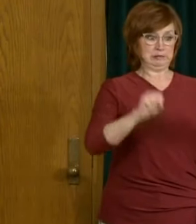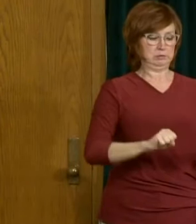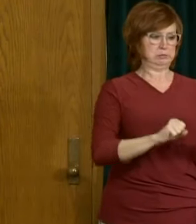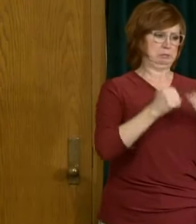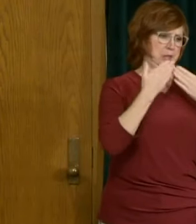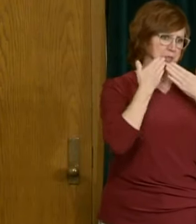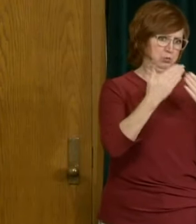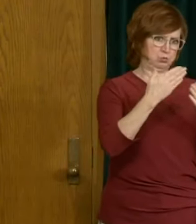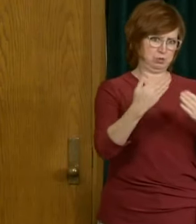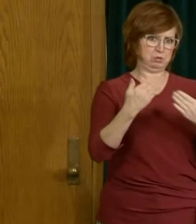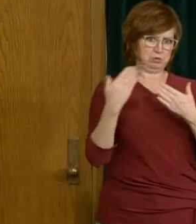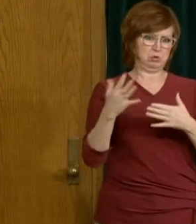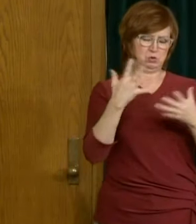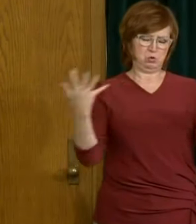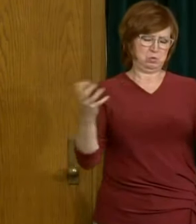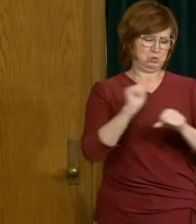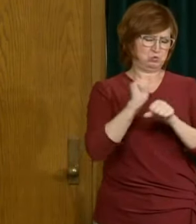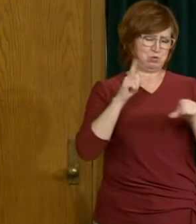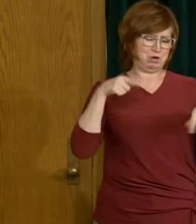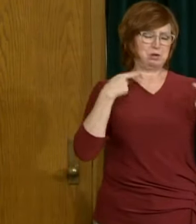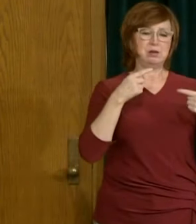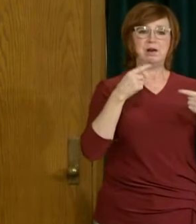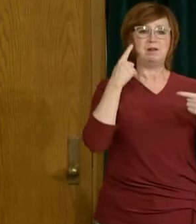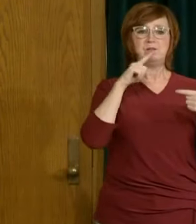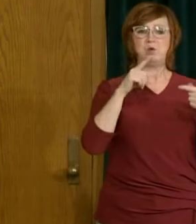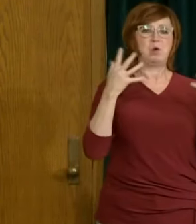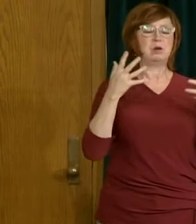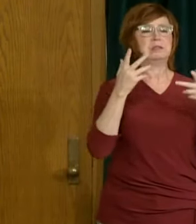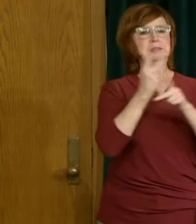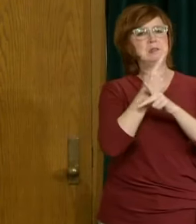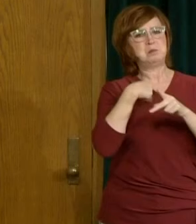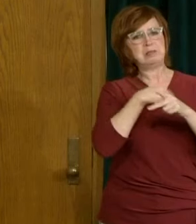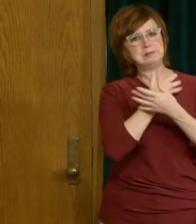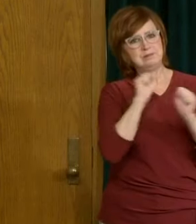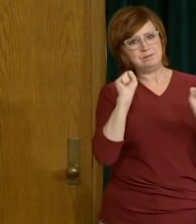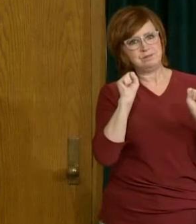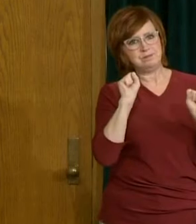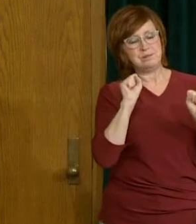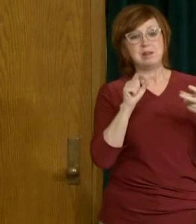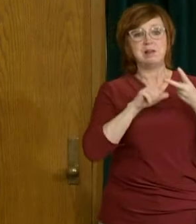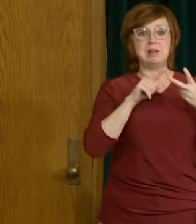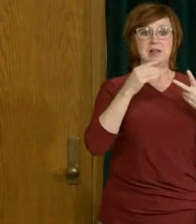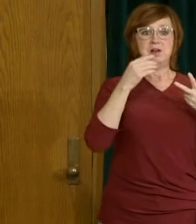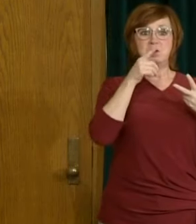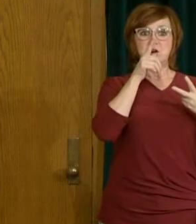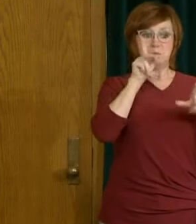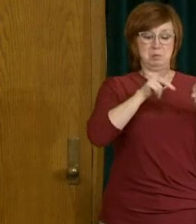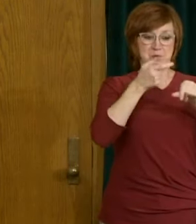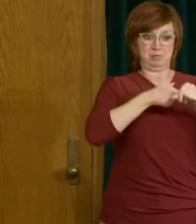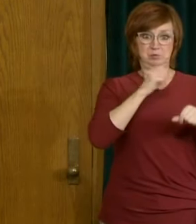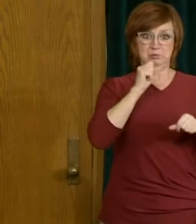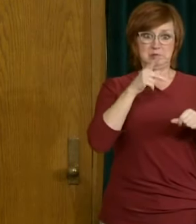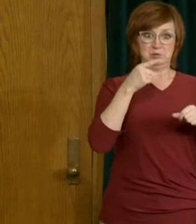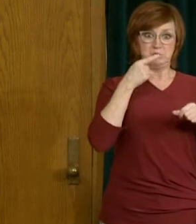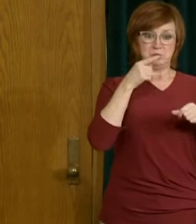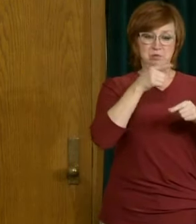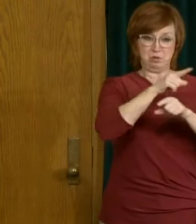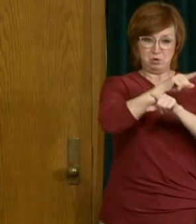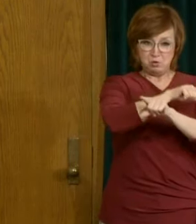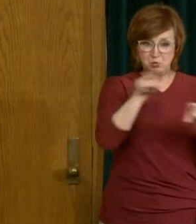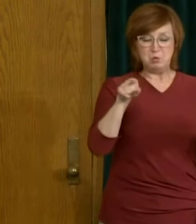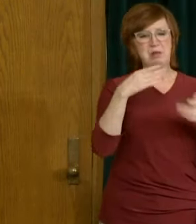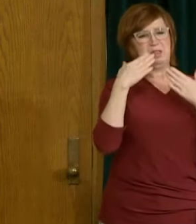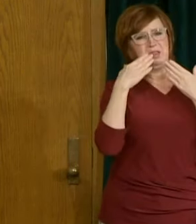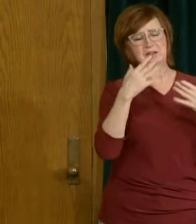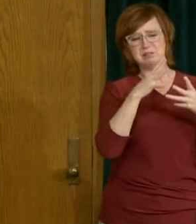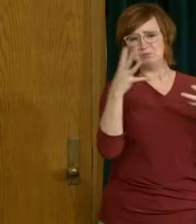Saskatchewan safe. And I want to thank everyone in Saskatchewan for doing your part to reduce the spread of COVID-19. Now I'd like to